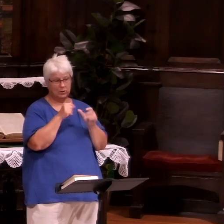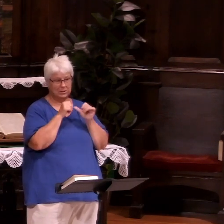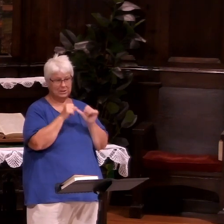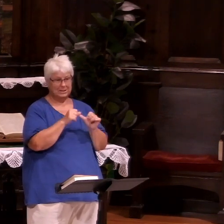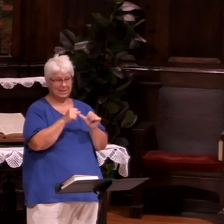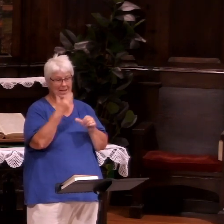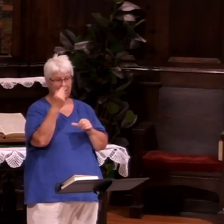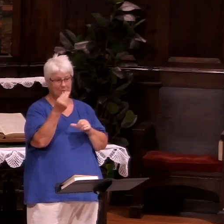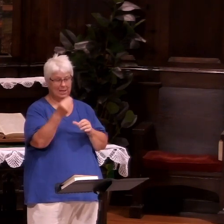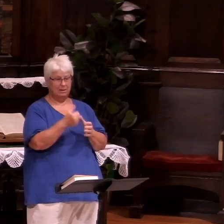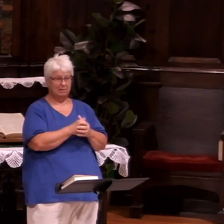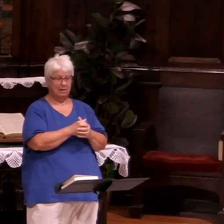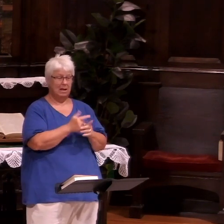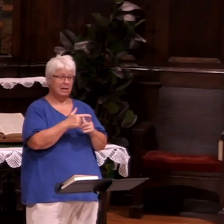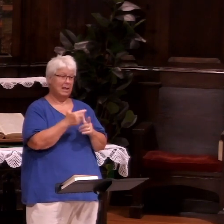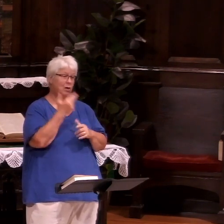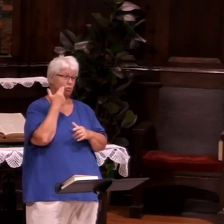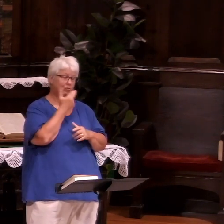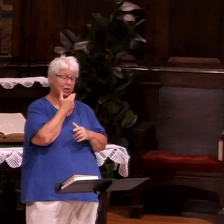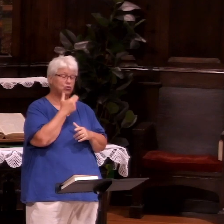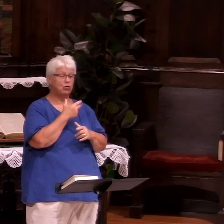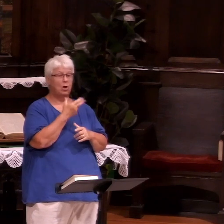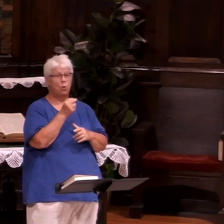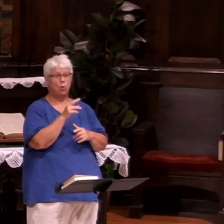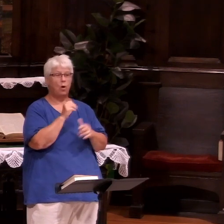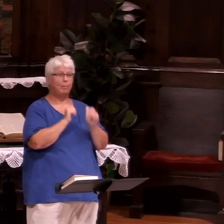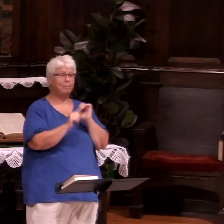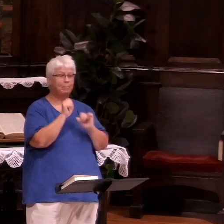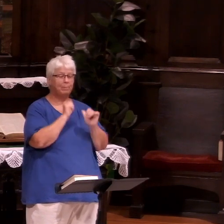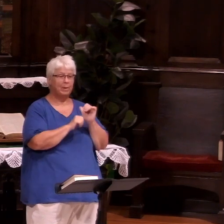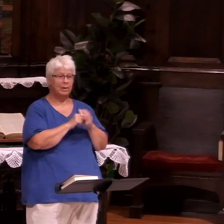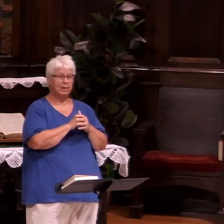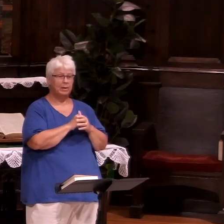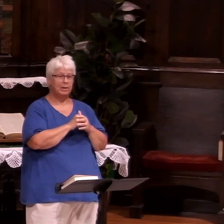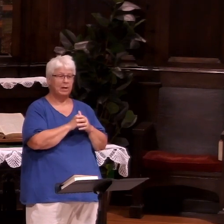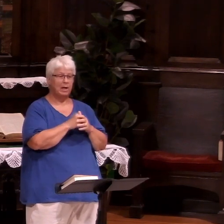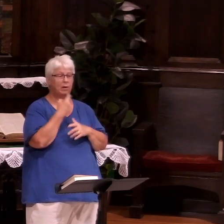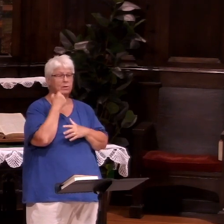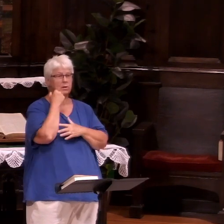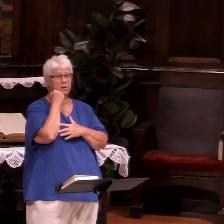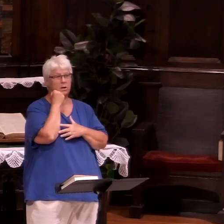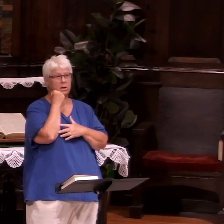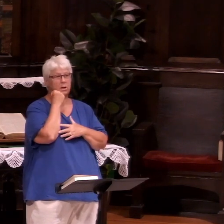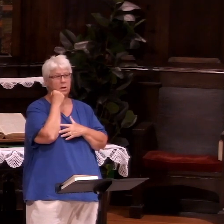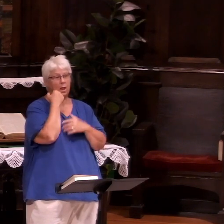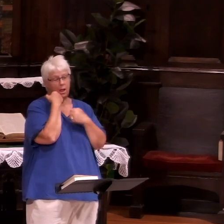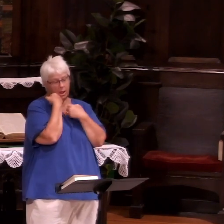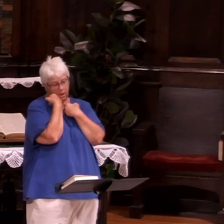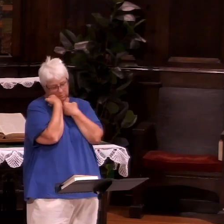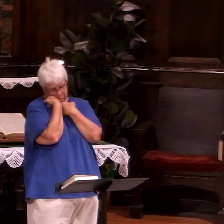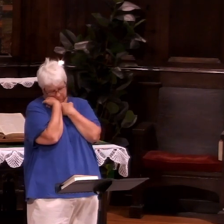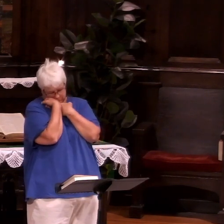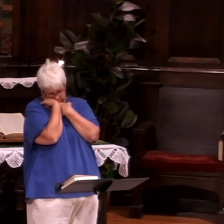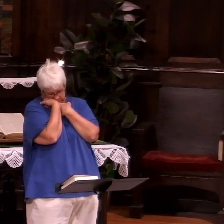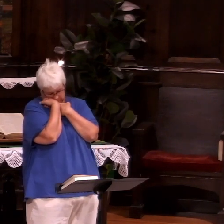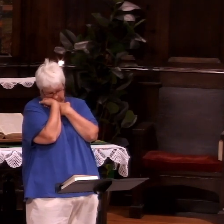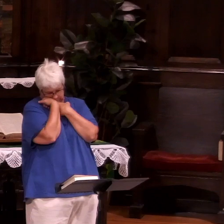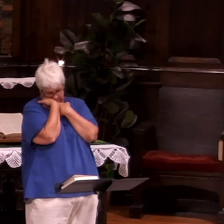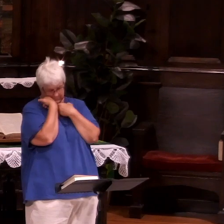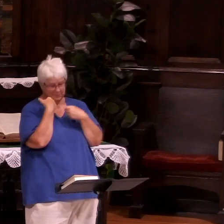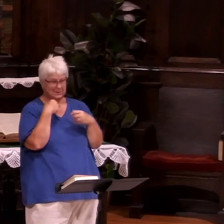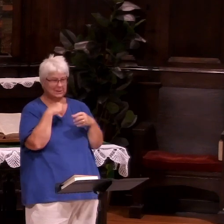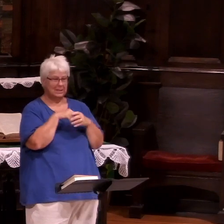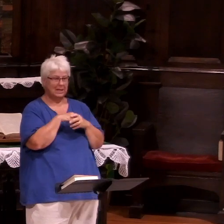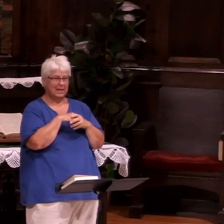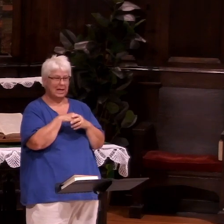still out, like in a restaurant or a theater, like straight up, curled up asleep in a